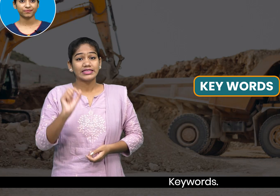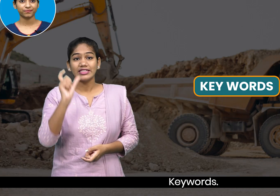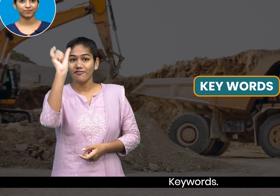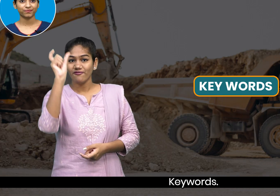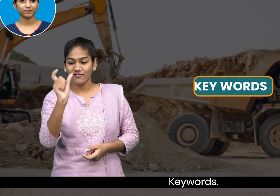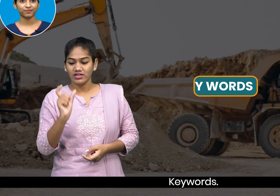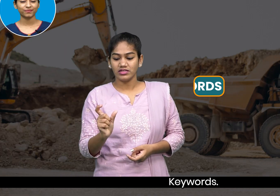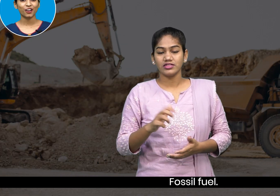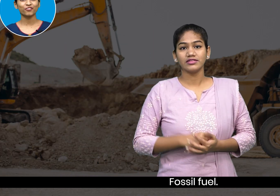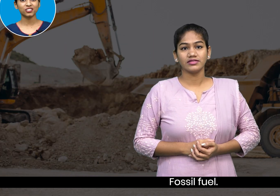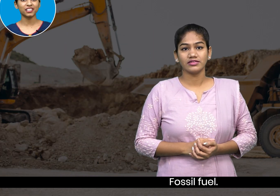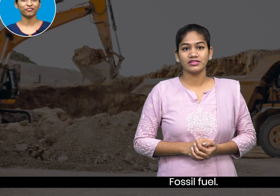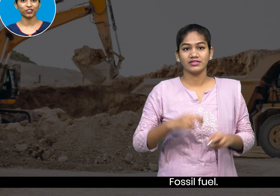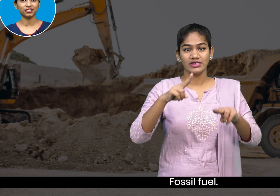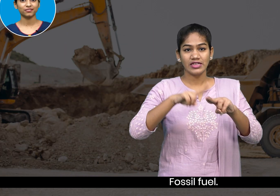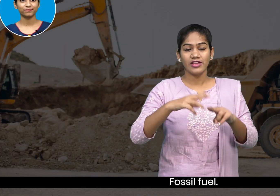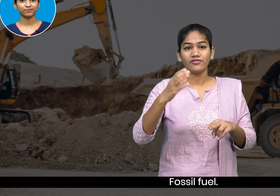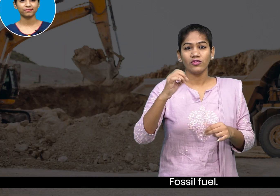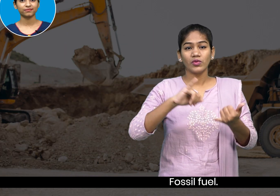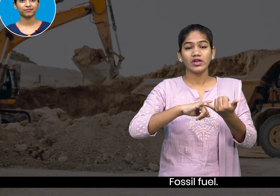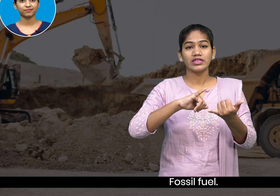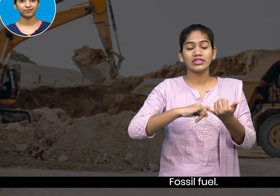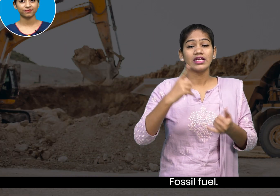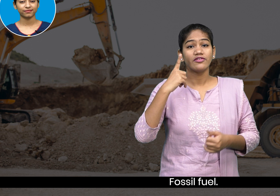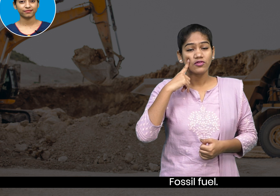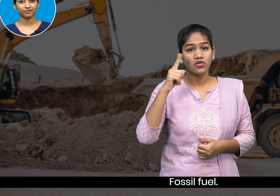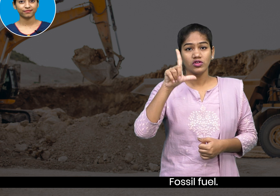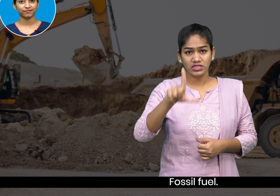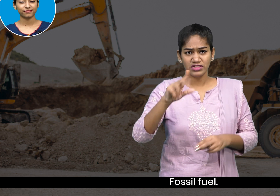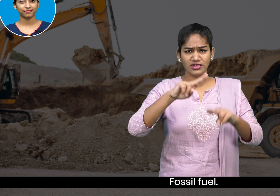Keywords: fossil fuel,